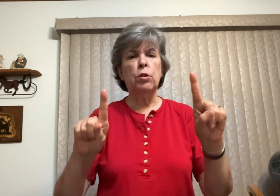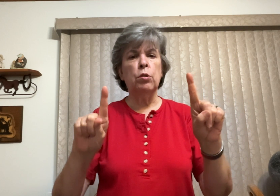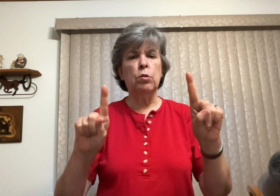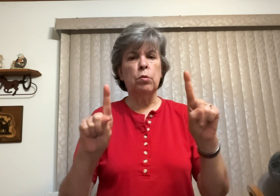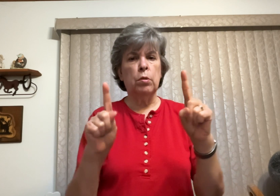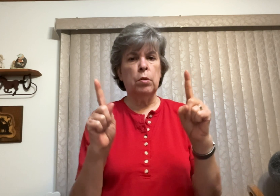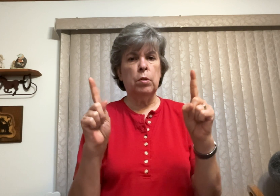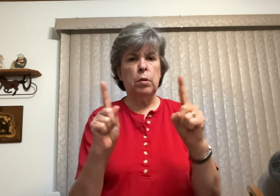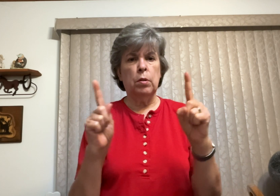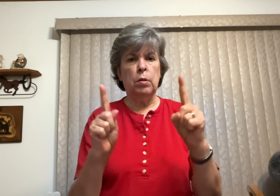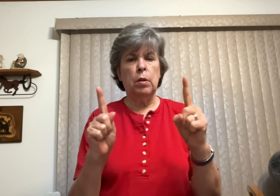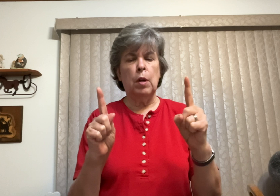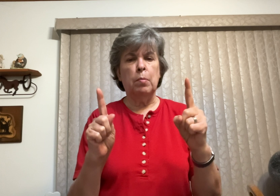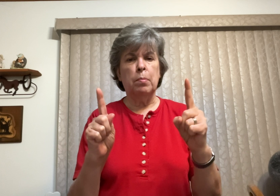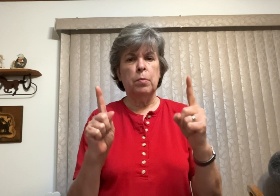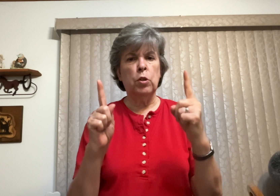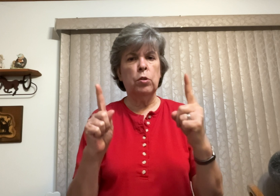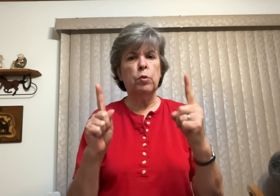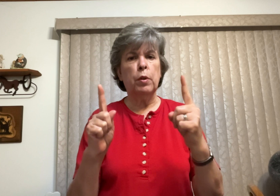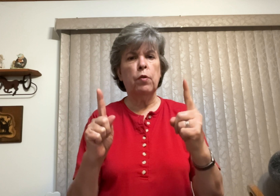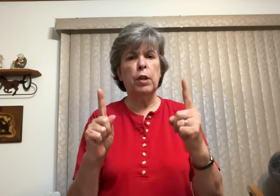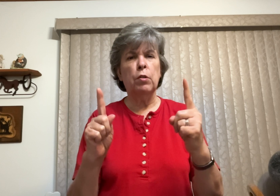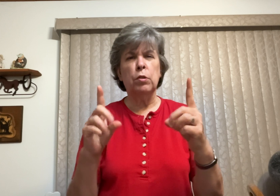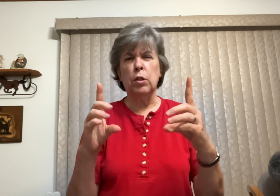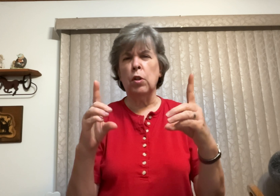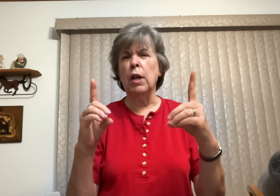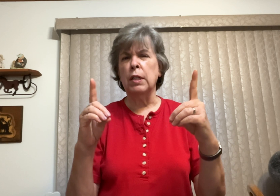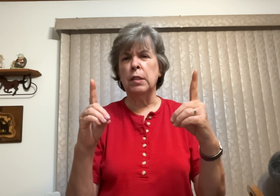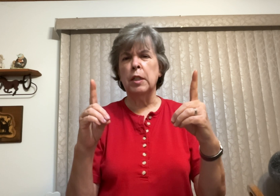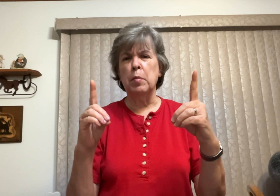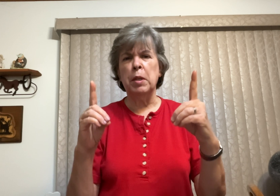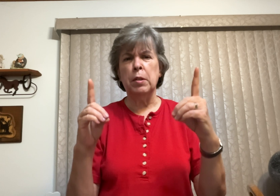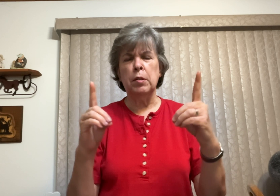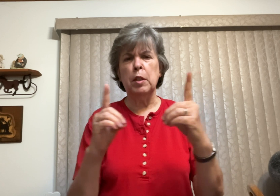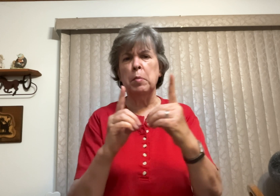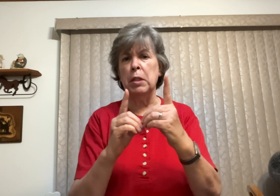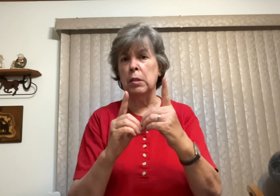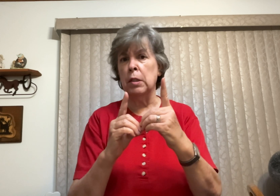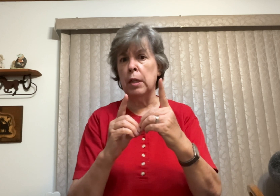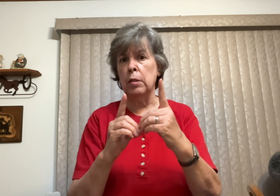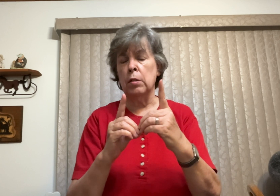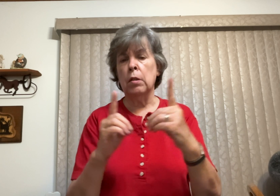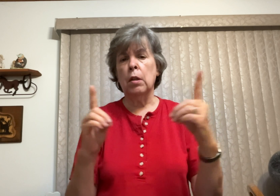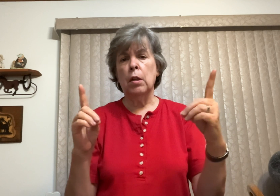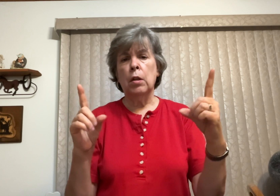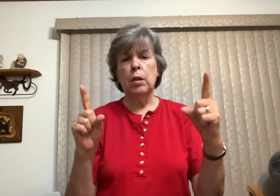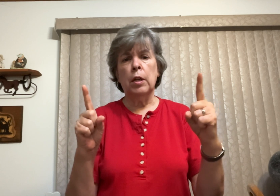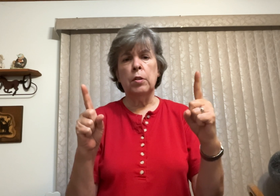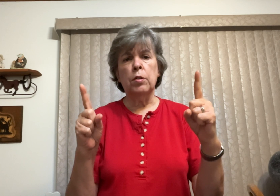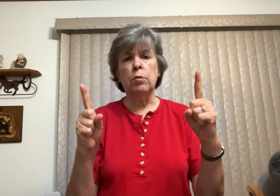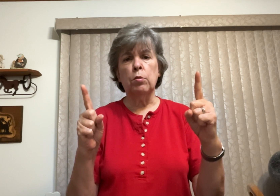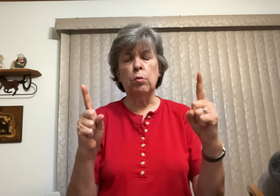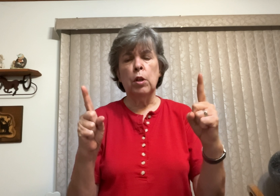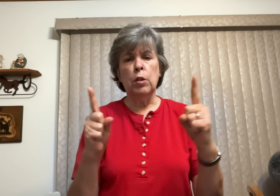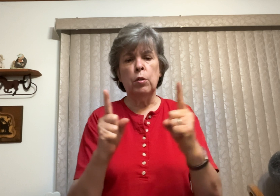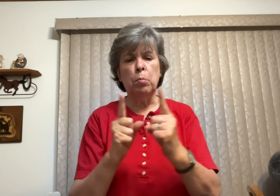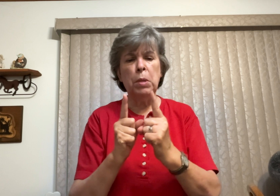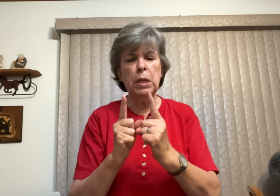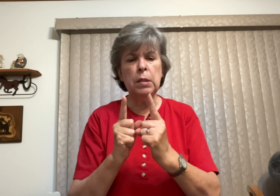you're just doing fingers and not a D, because D means date. Okay, so you meet